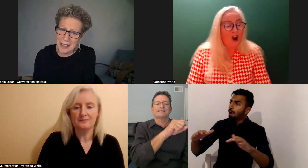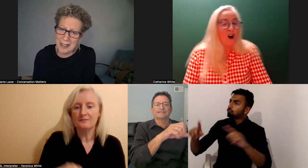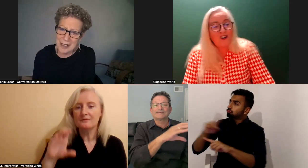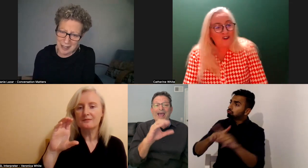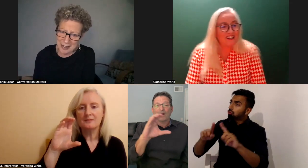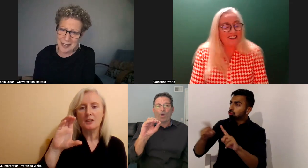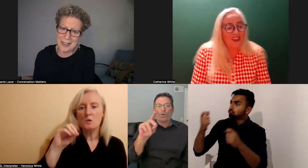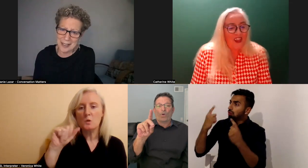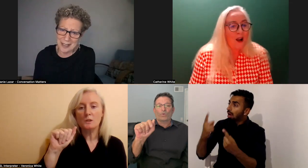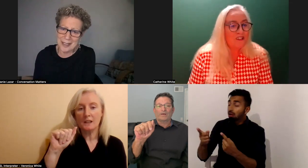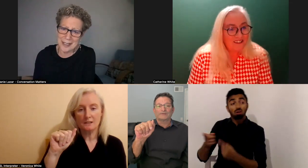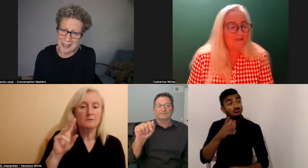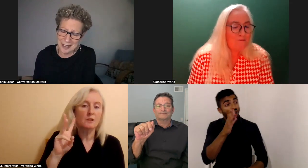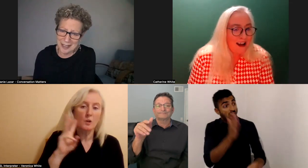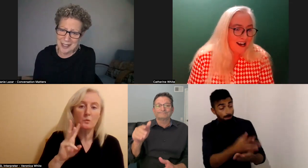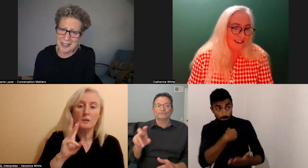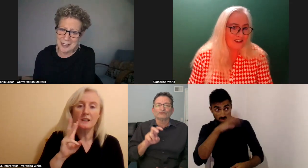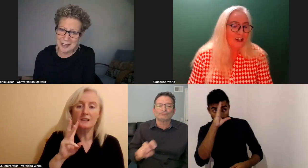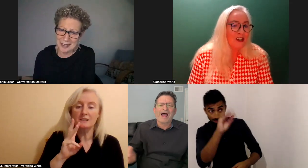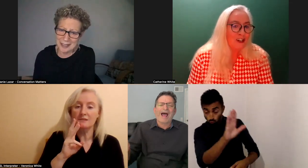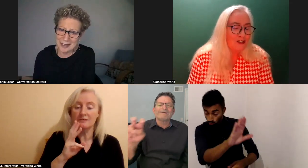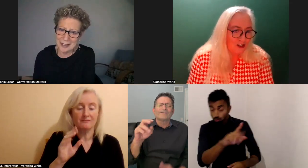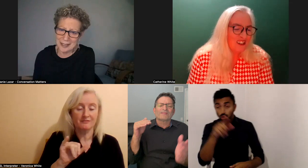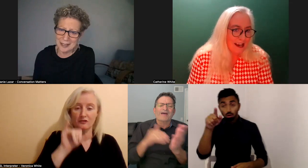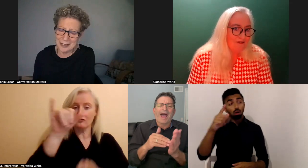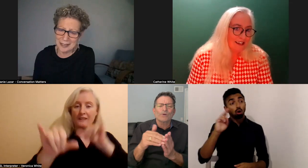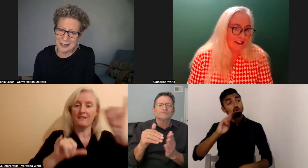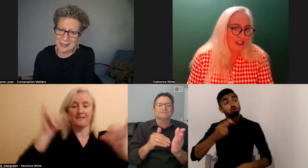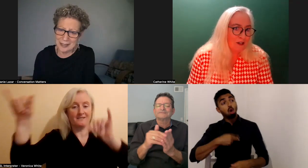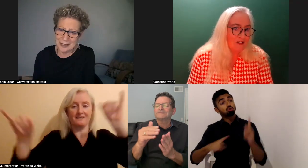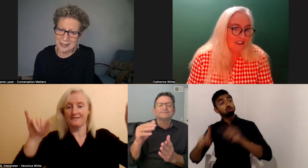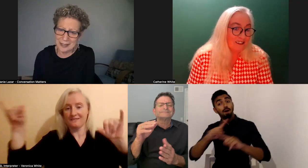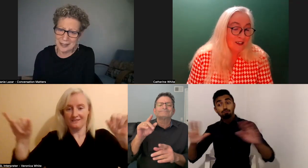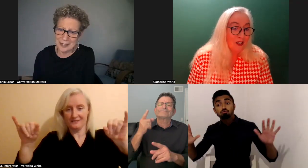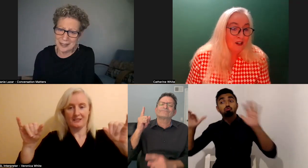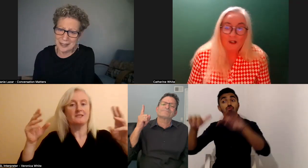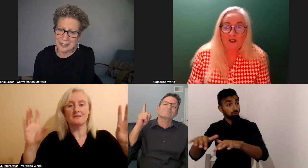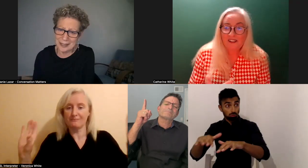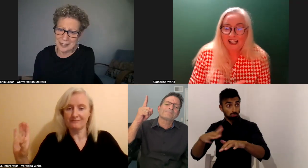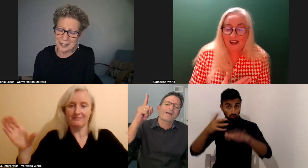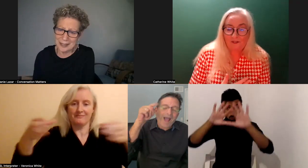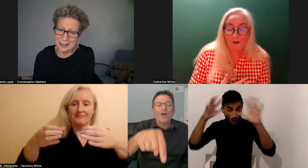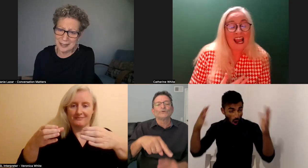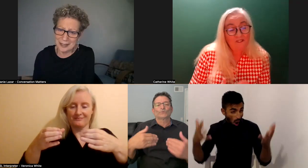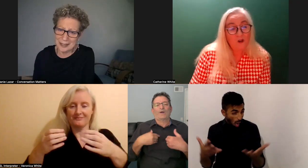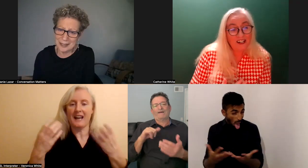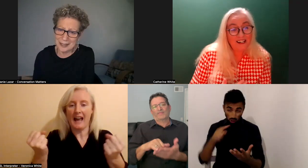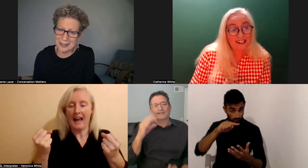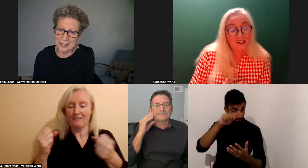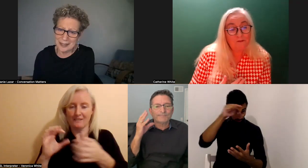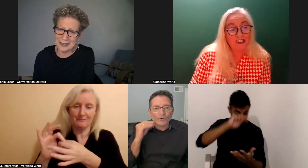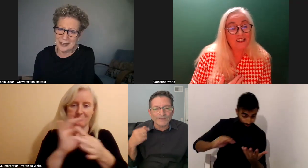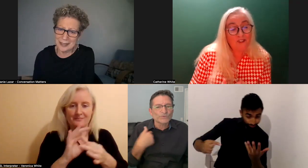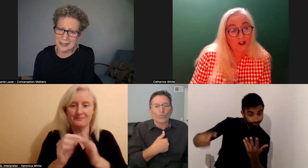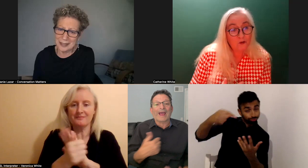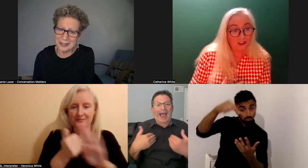travel hundreds and thousands of miles just to have that experience. We have an